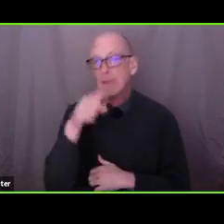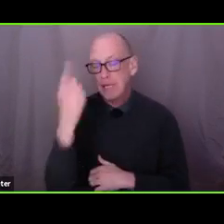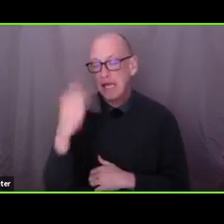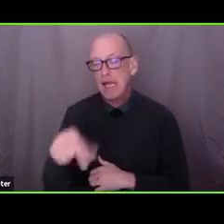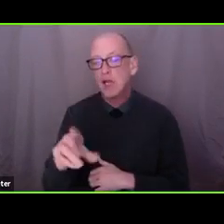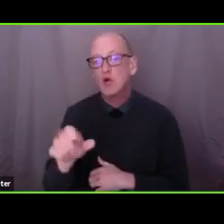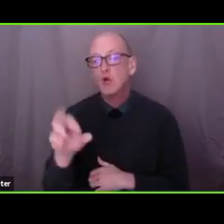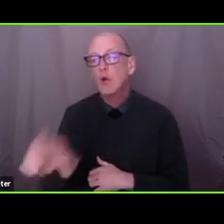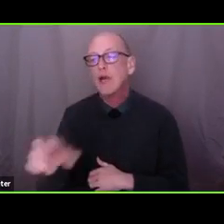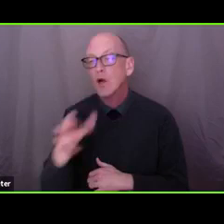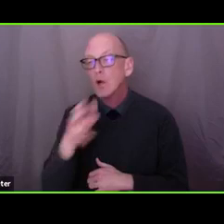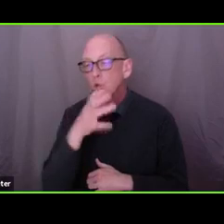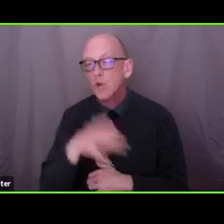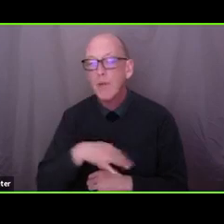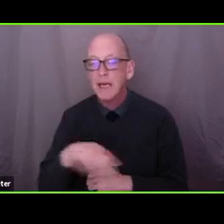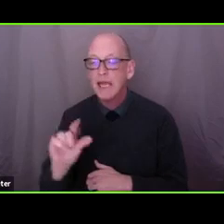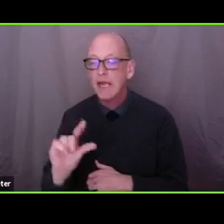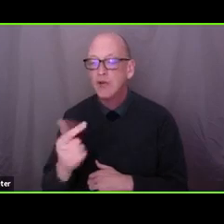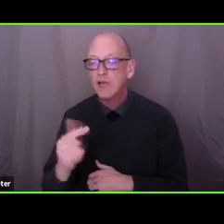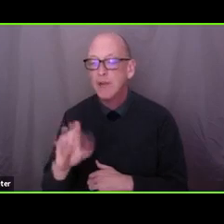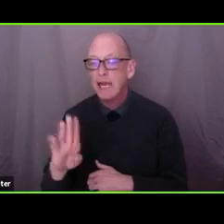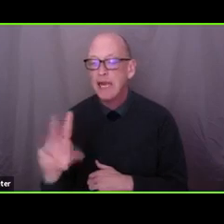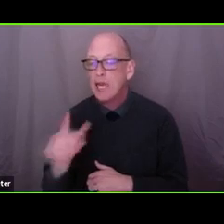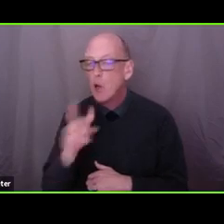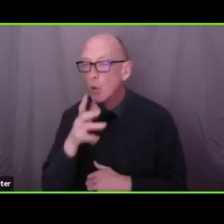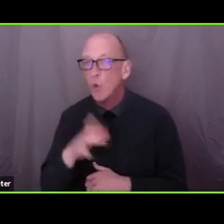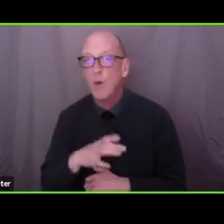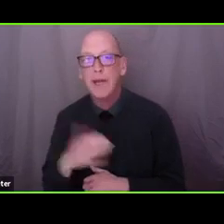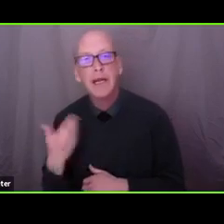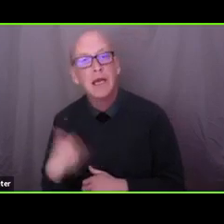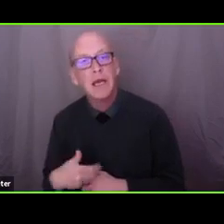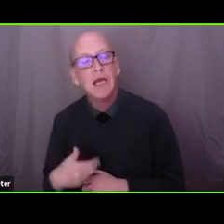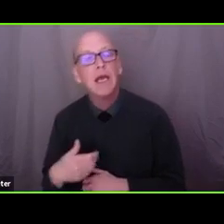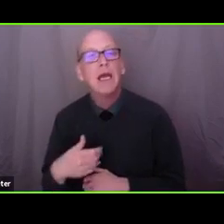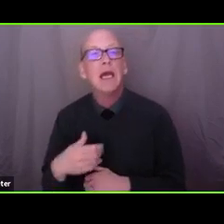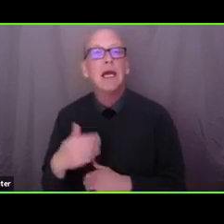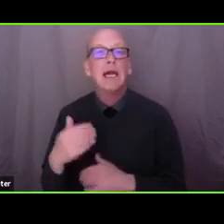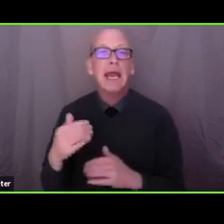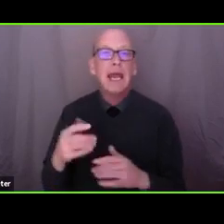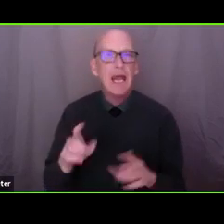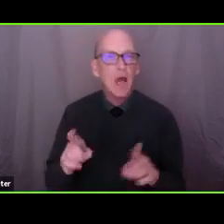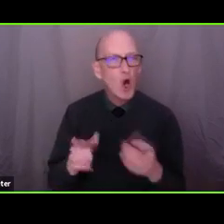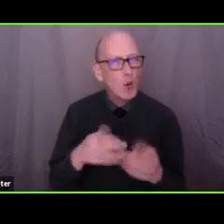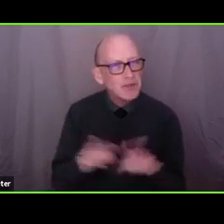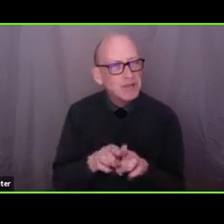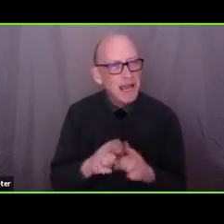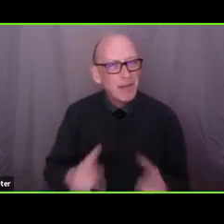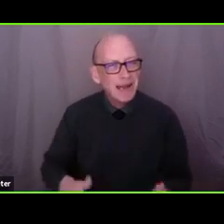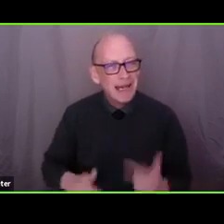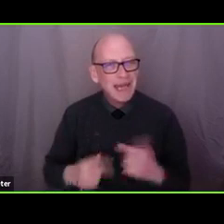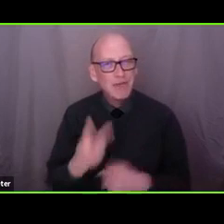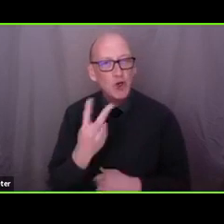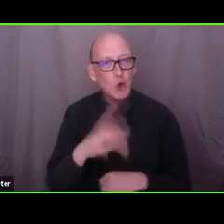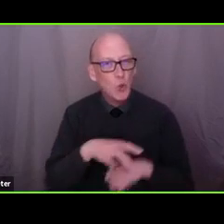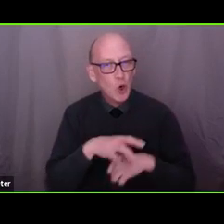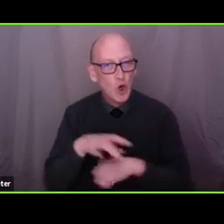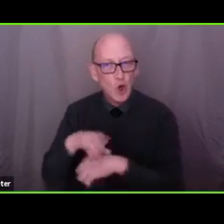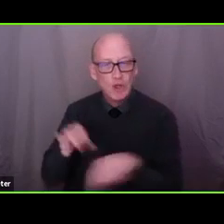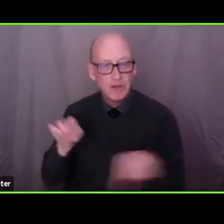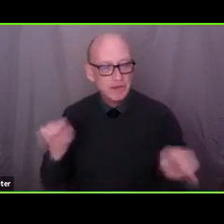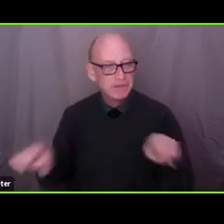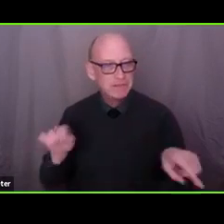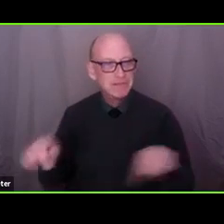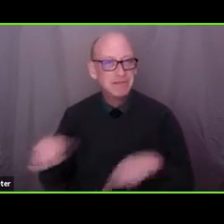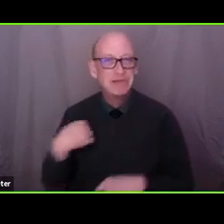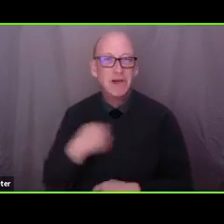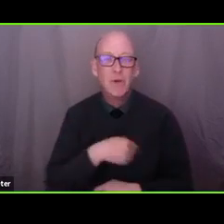LGBT woman, it is very like living in two worlds. So we have to see the administration attack